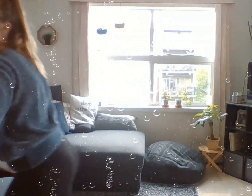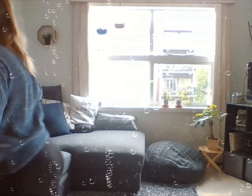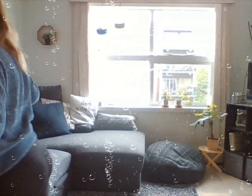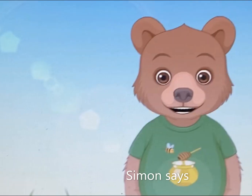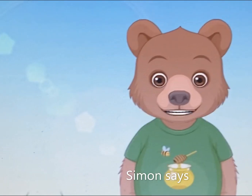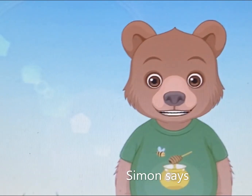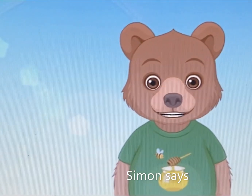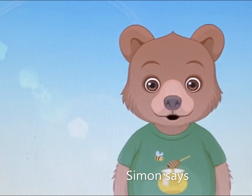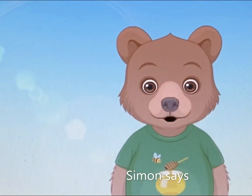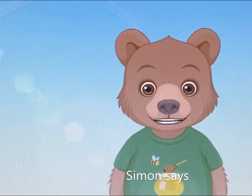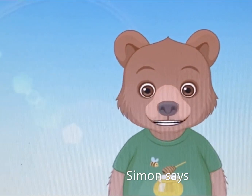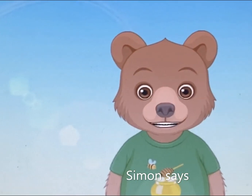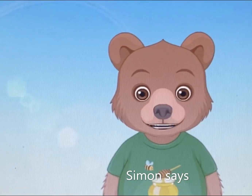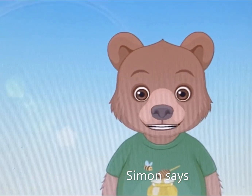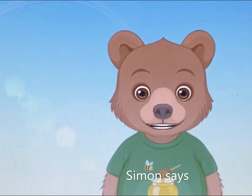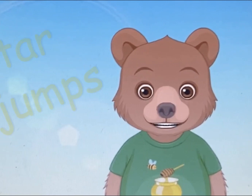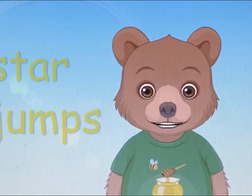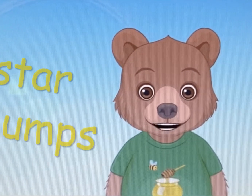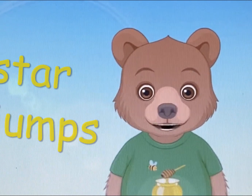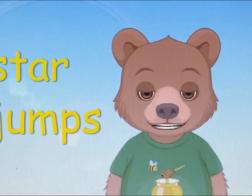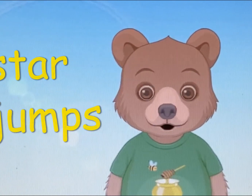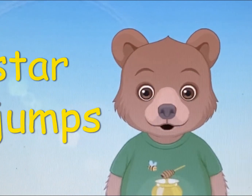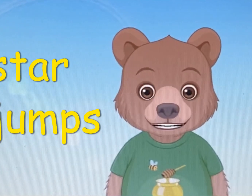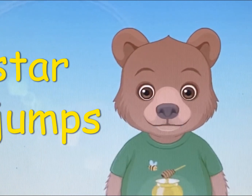Simon says, star jumps.